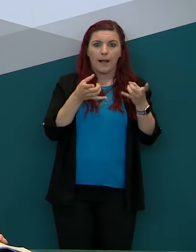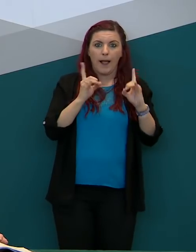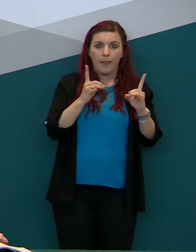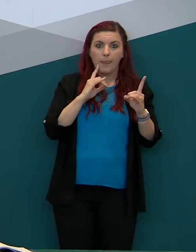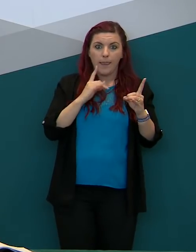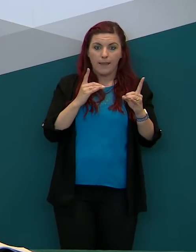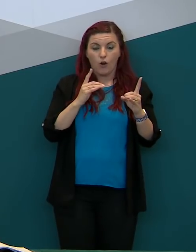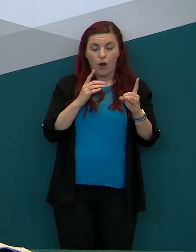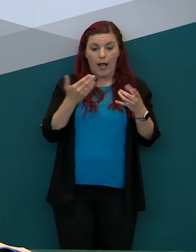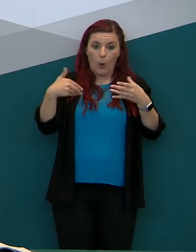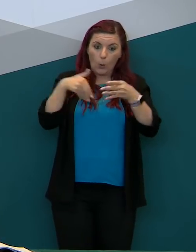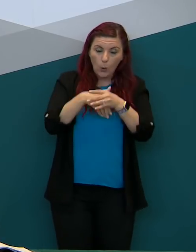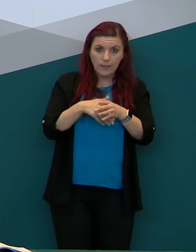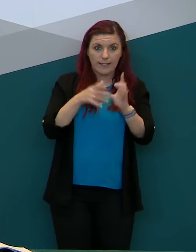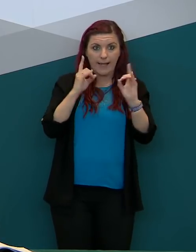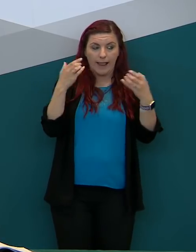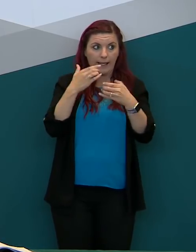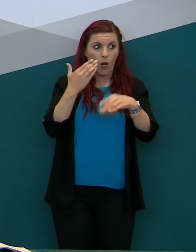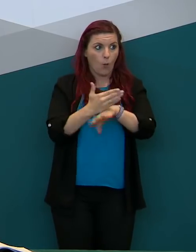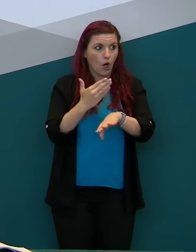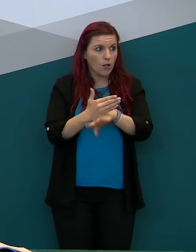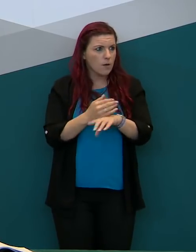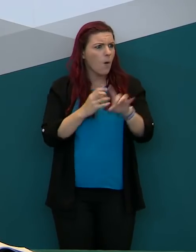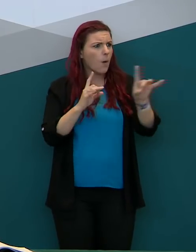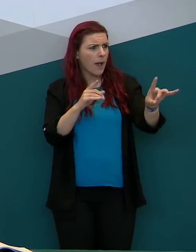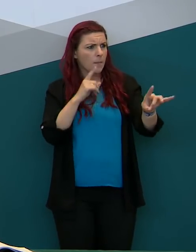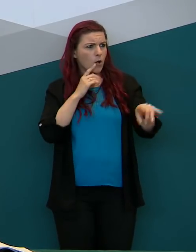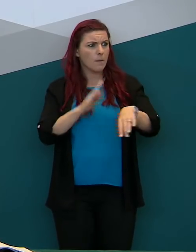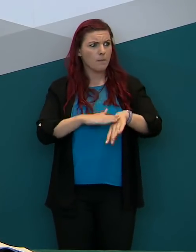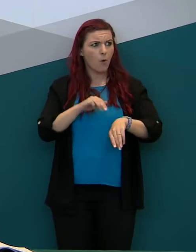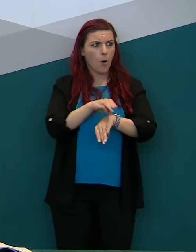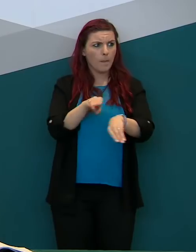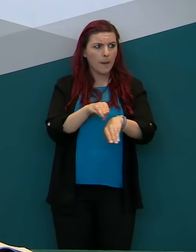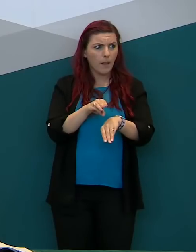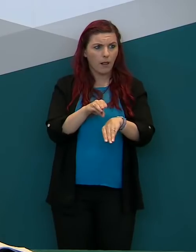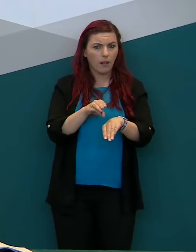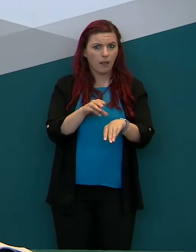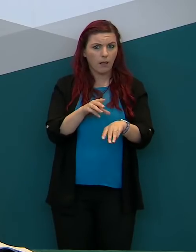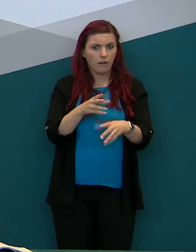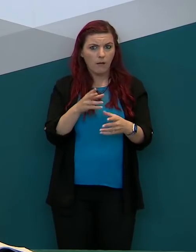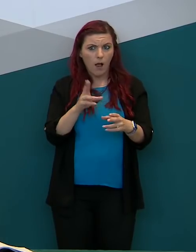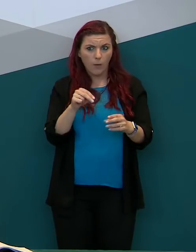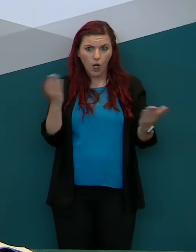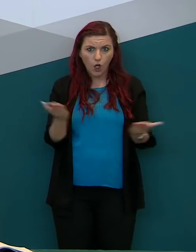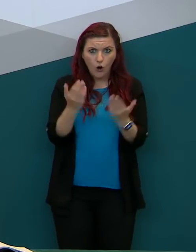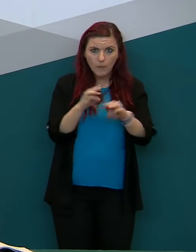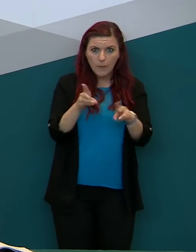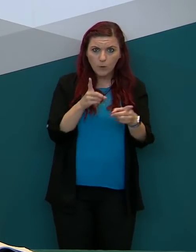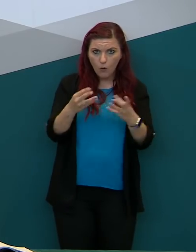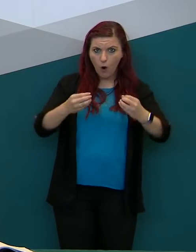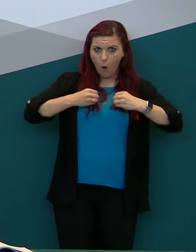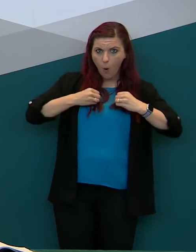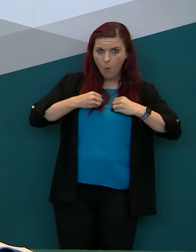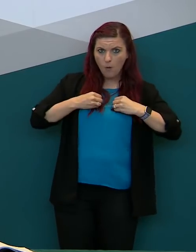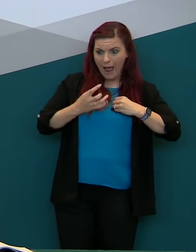in that category. Okay, is there more people themselves could do? Are we encouraging people to do their own contact tracing then?